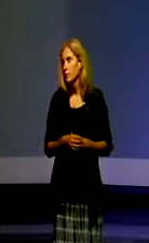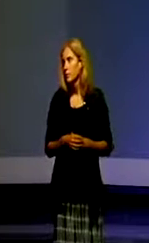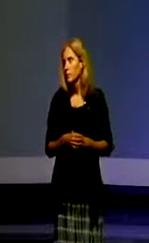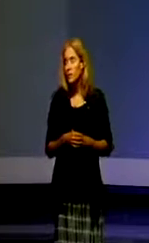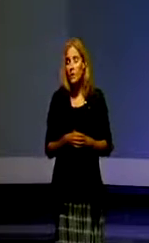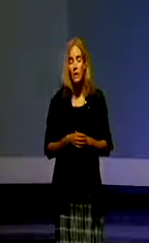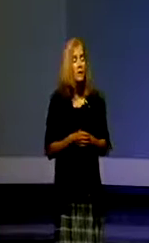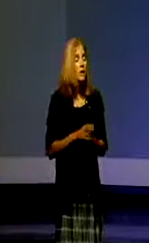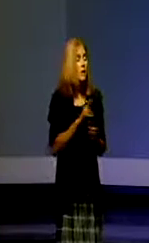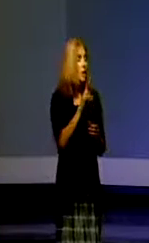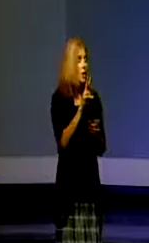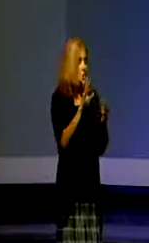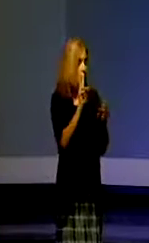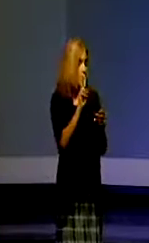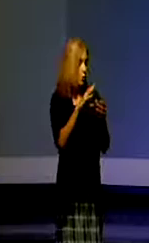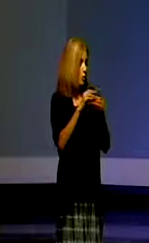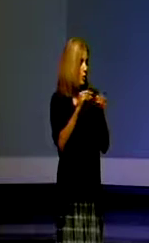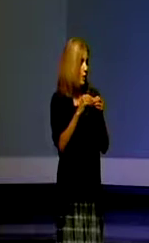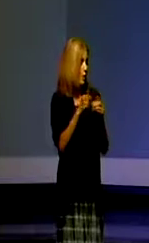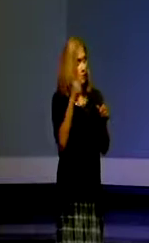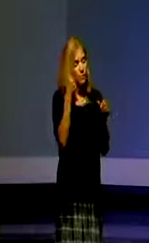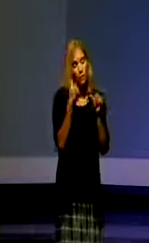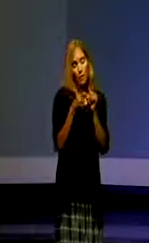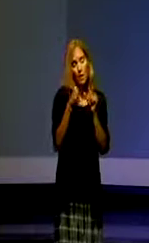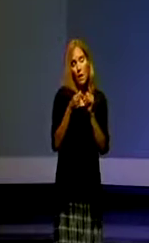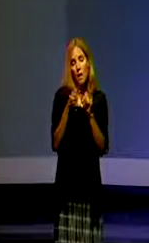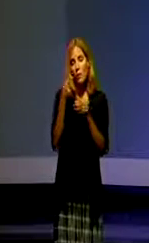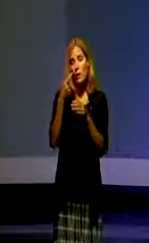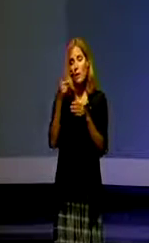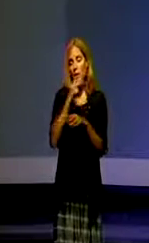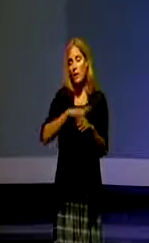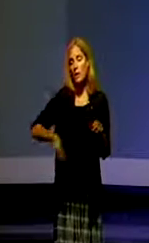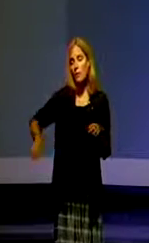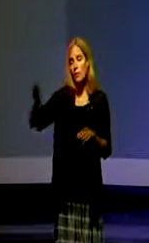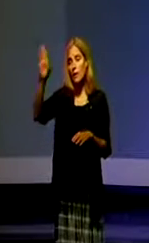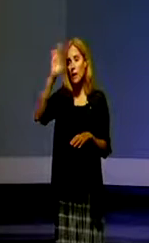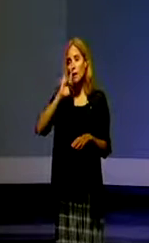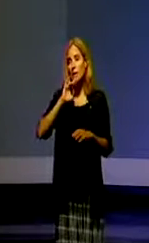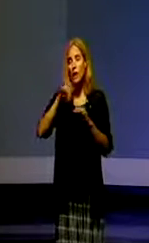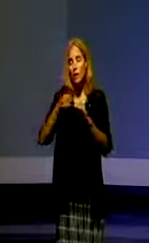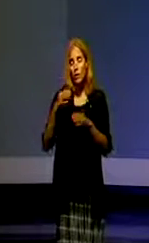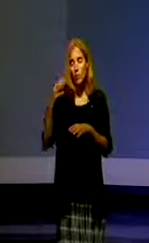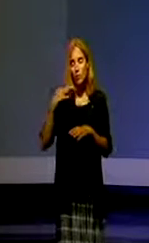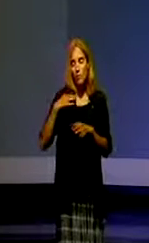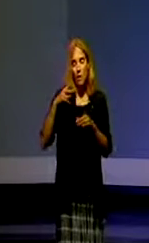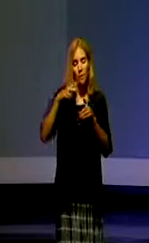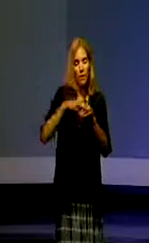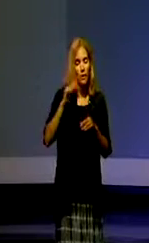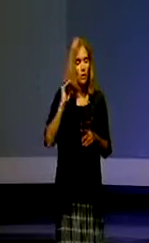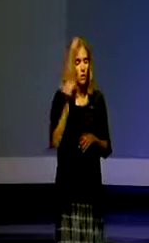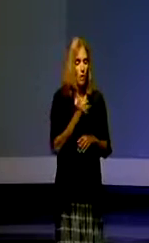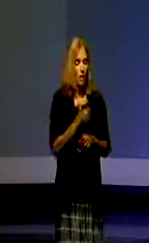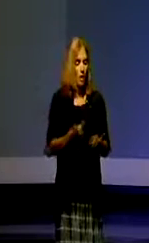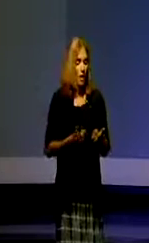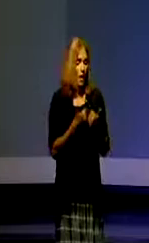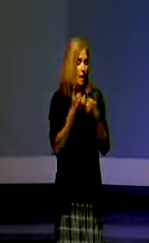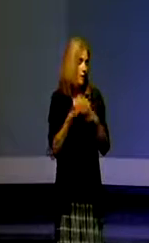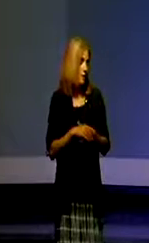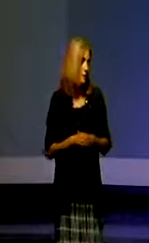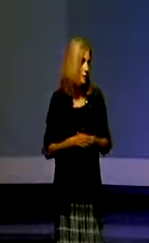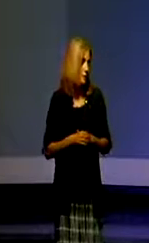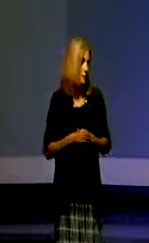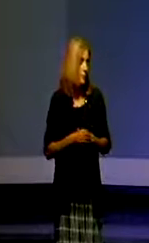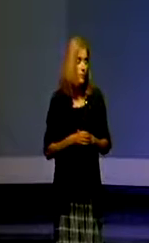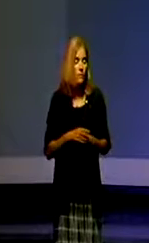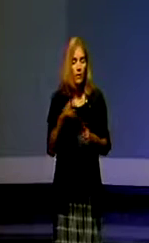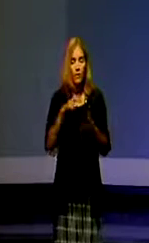these two parables, and let's be reminded of what the kingdom of God is and how we apply it to our lives. Let's look at the first parable this morning,